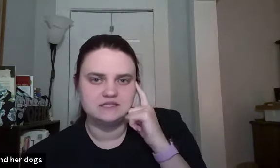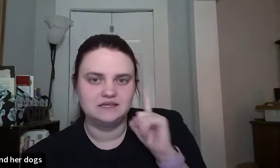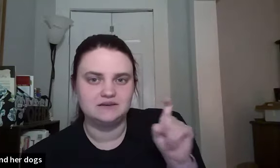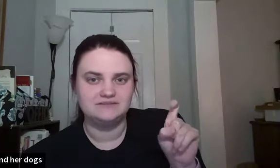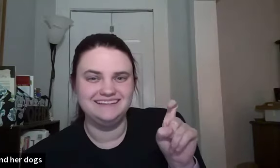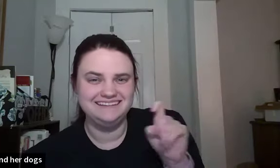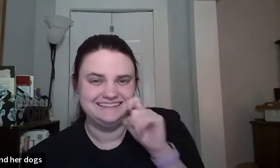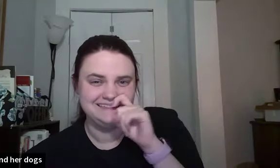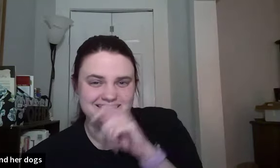think of.